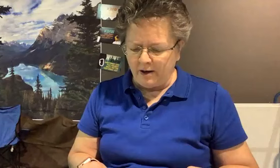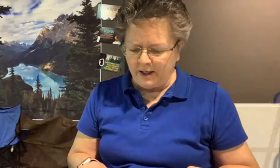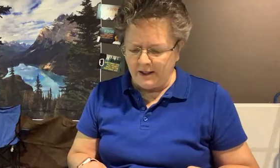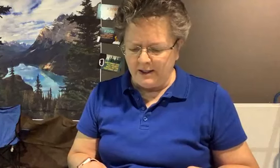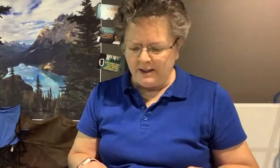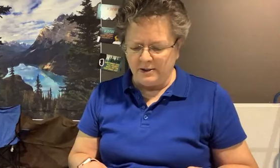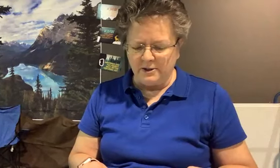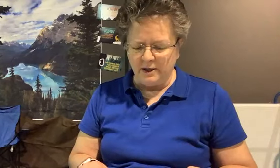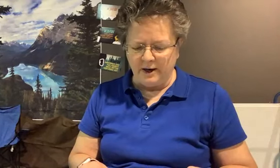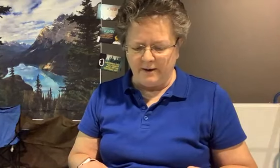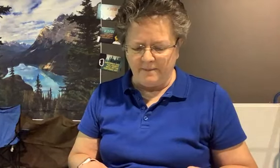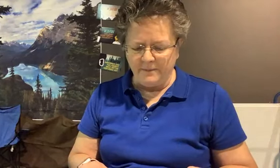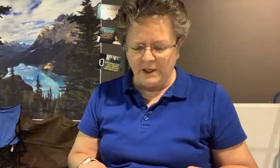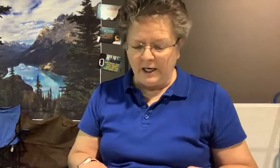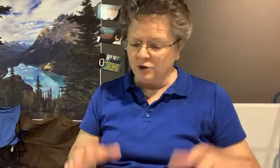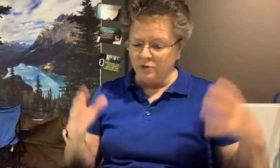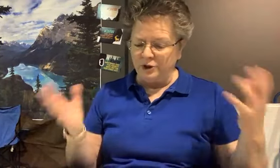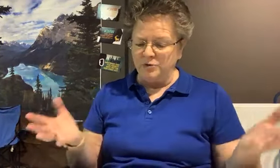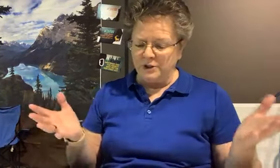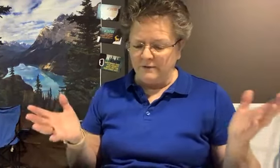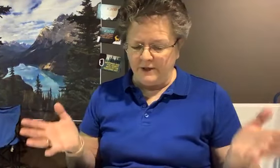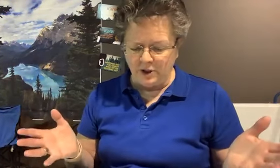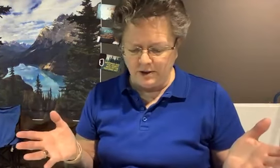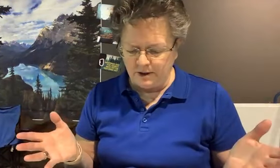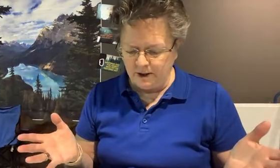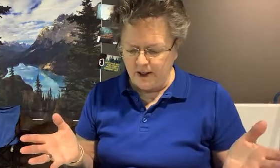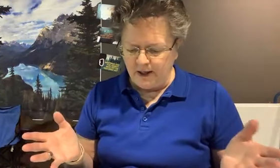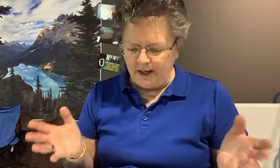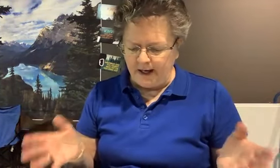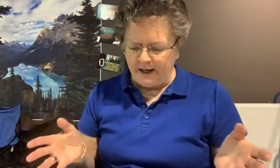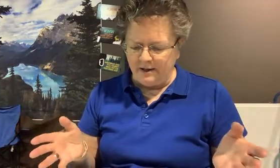he is introducing the visions,